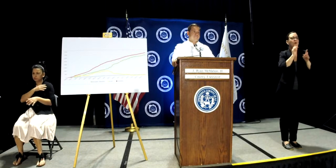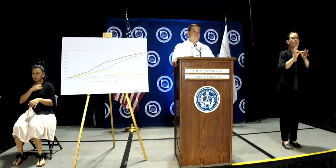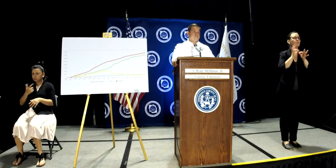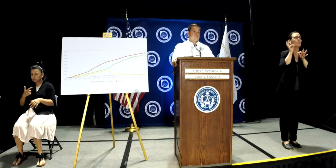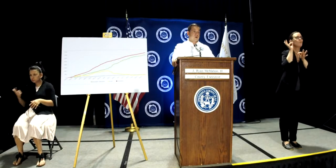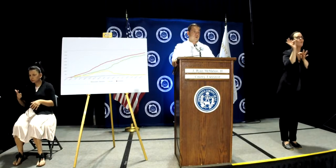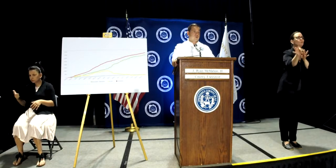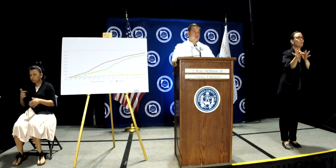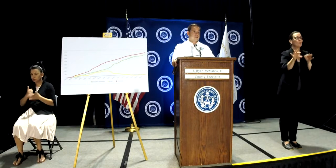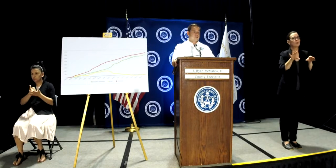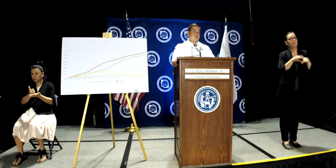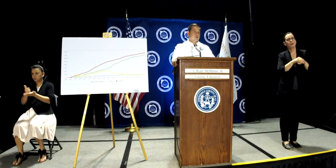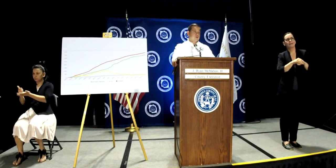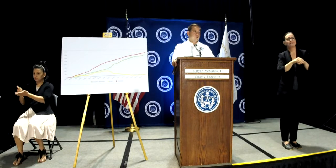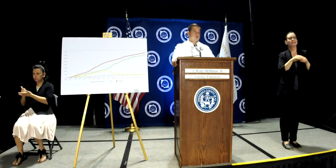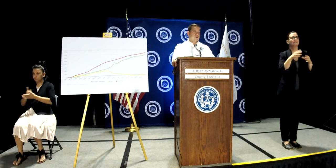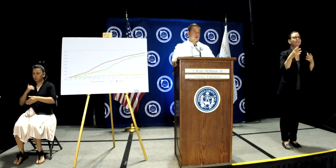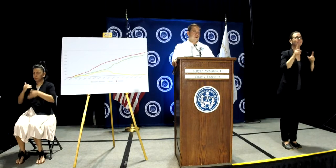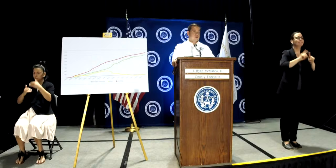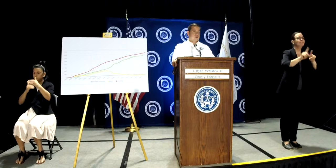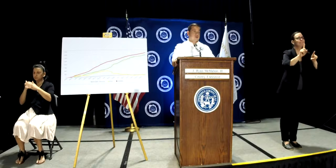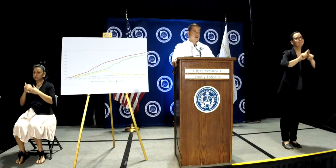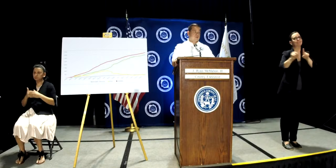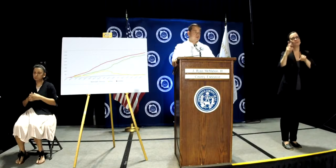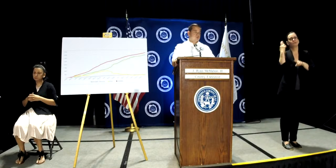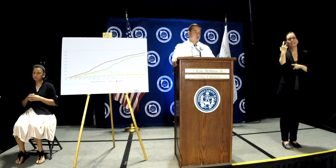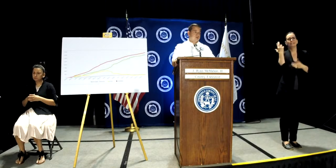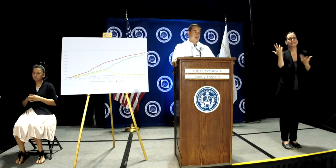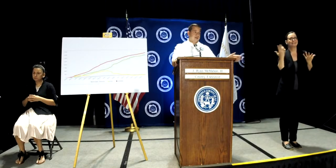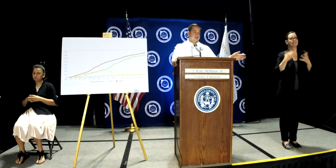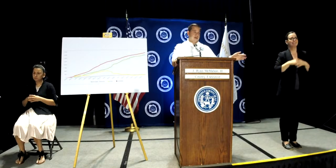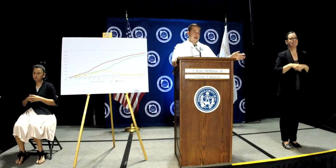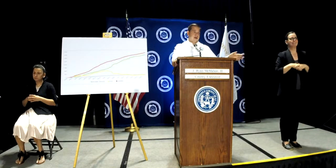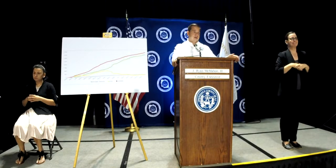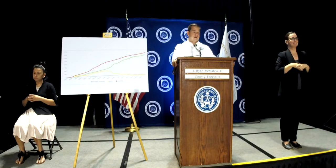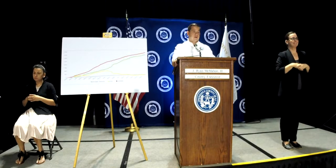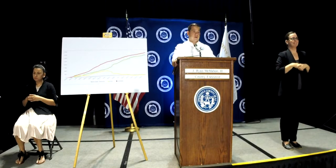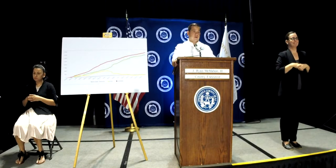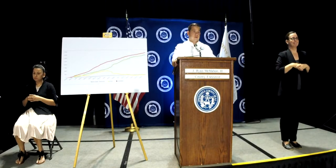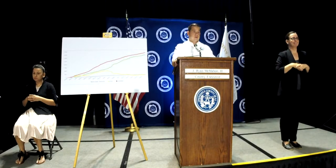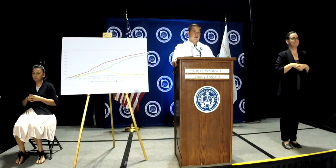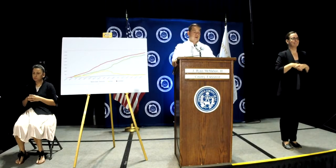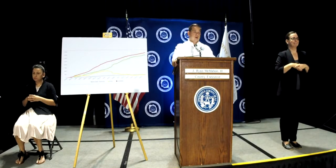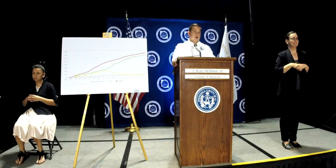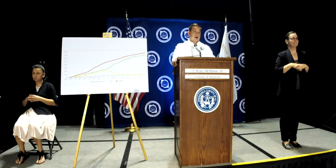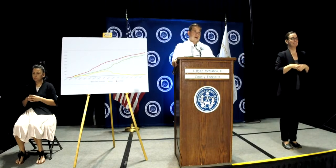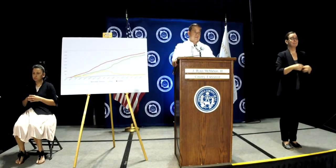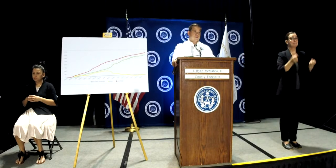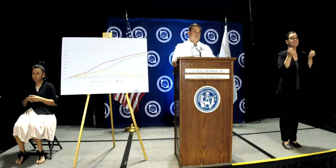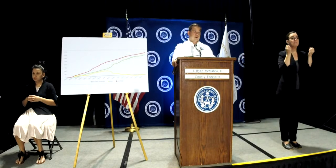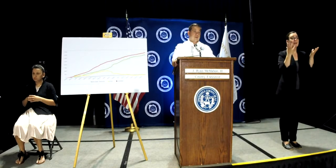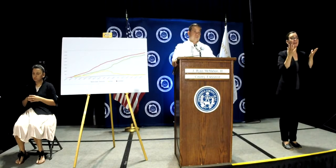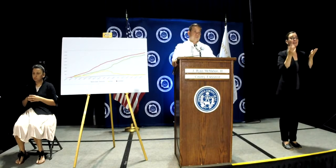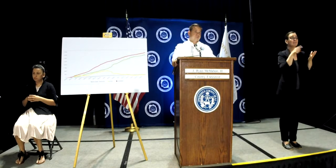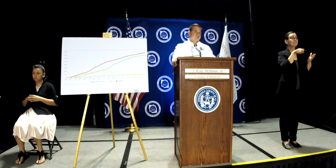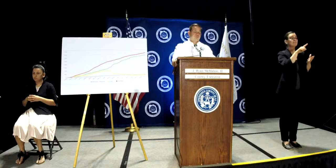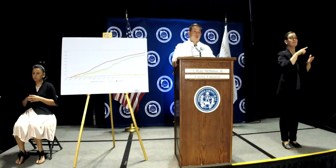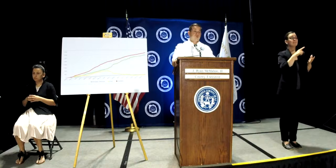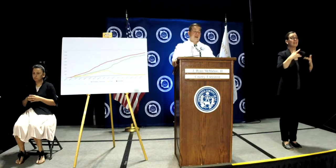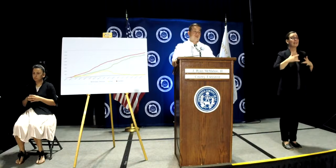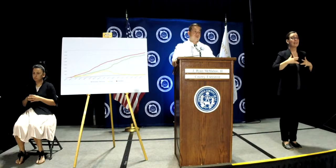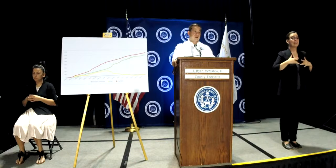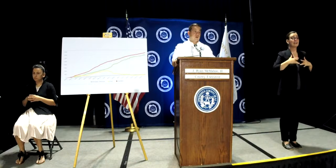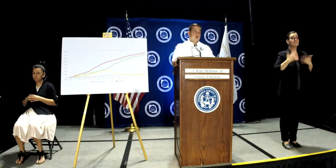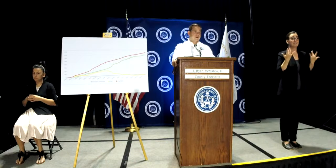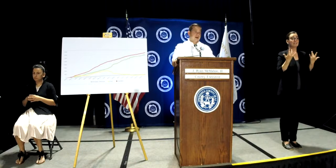I know the state has appealed Judge Sotheby's ruling. They got to stay on it. But